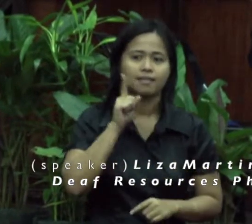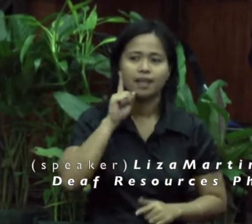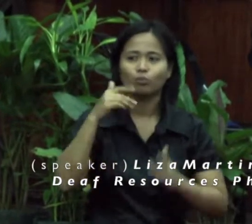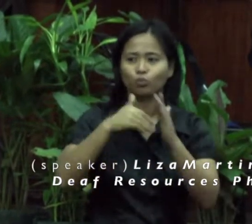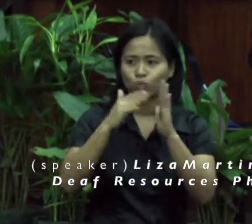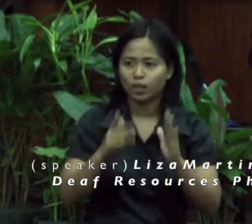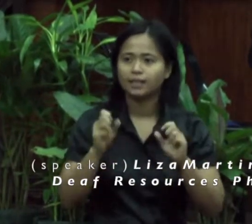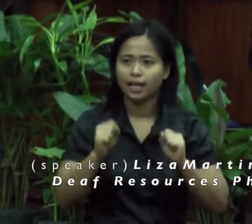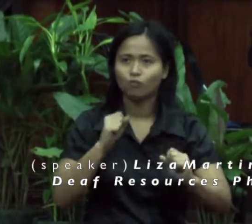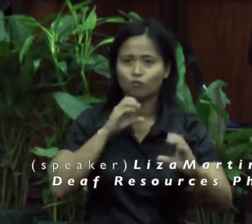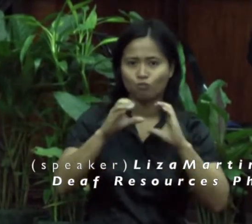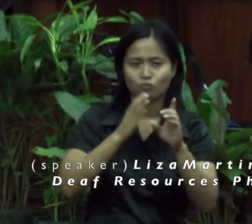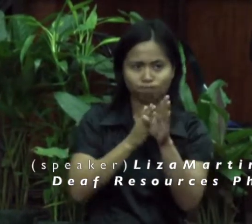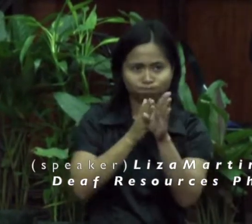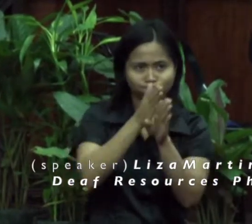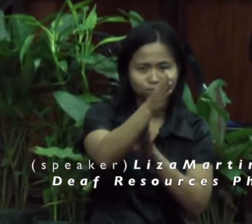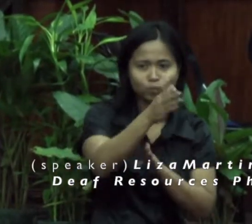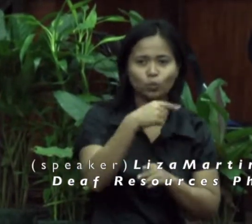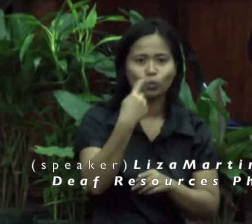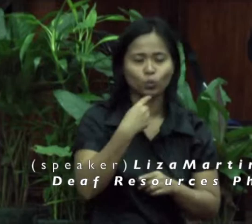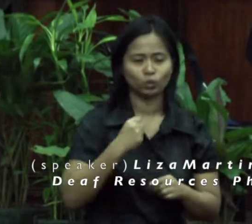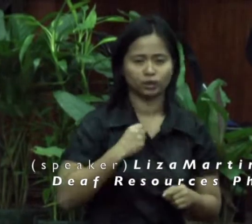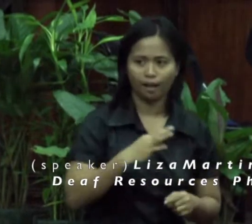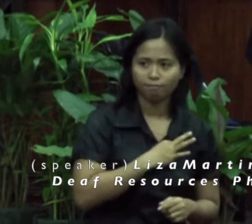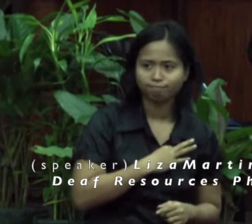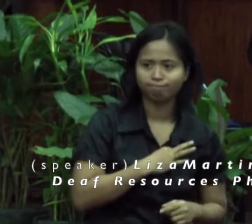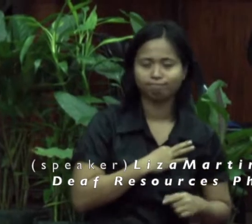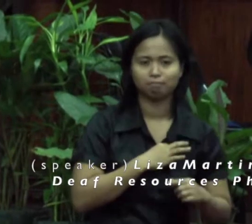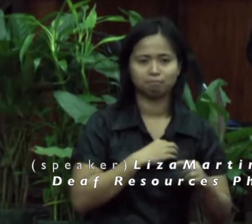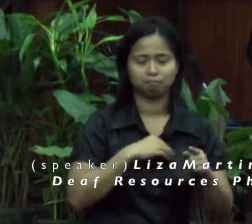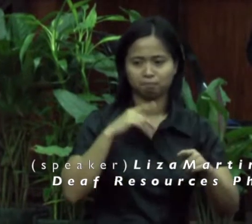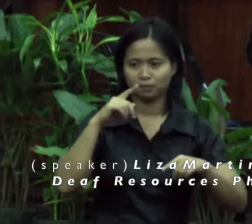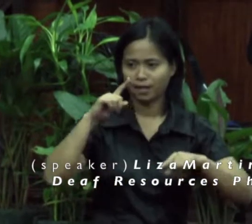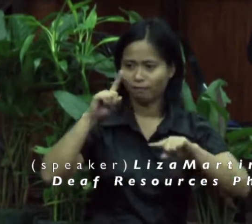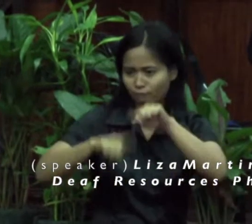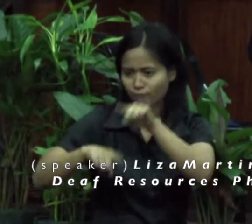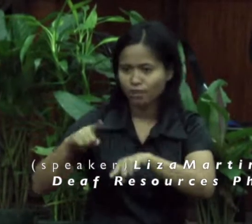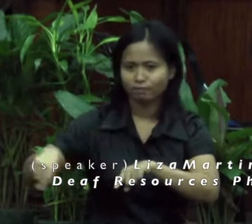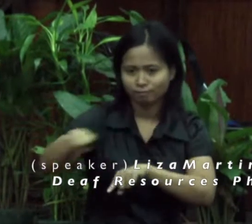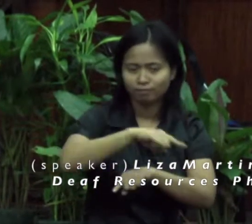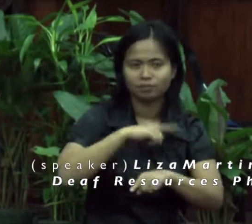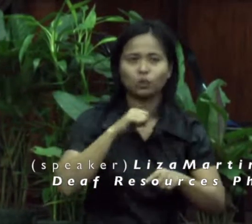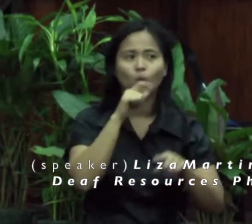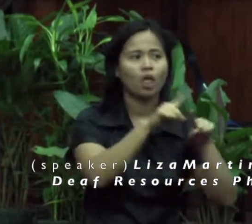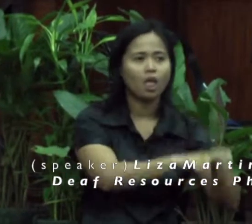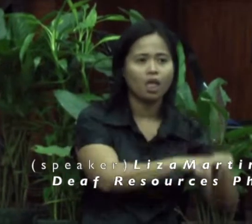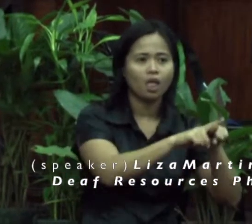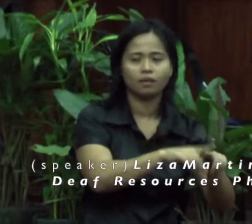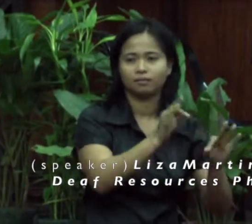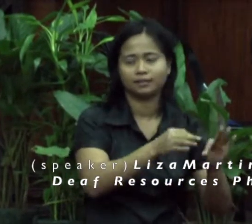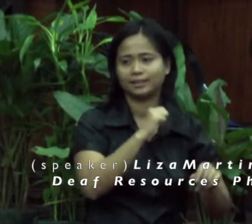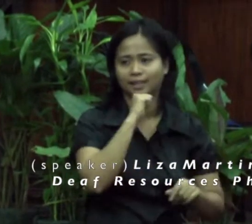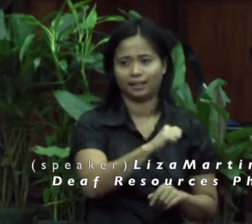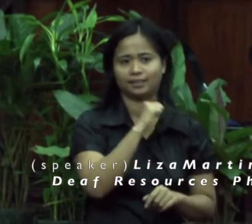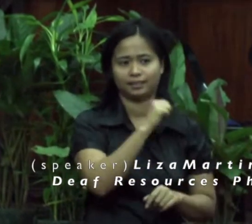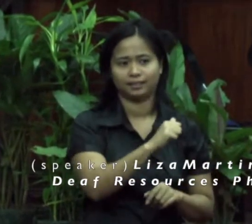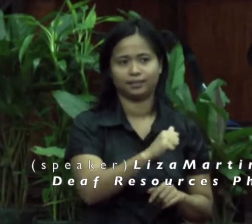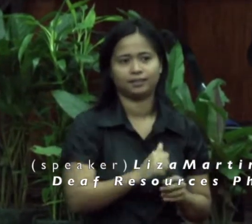able to communicate directly with school staff and peers in sign language without relying on a sign language